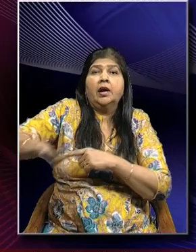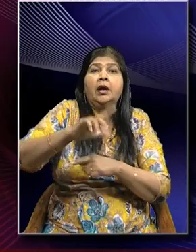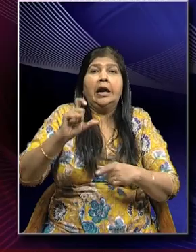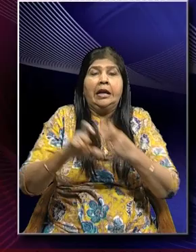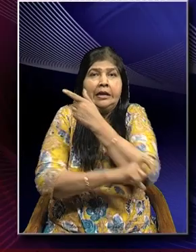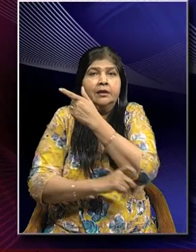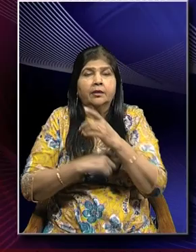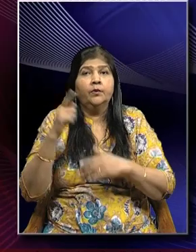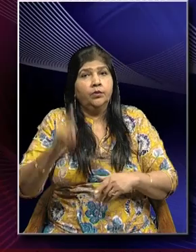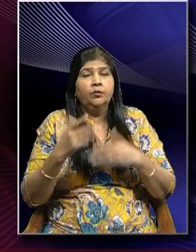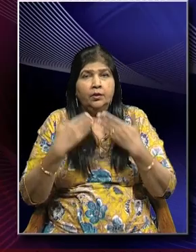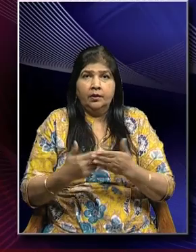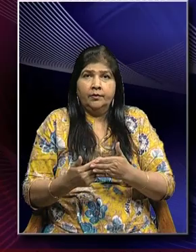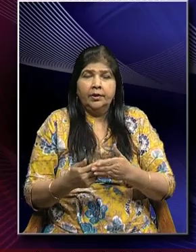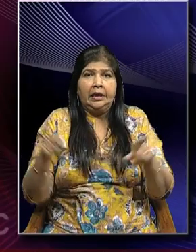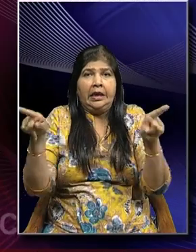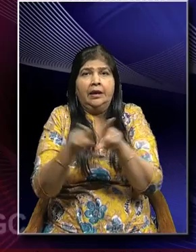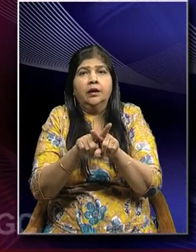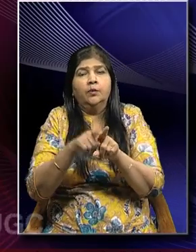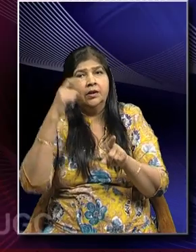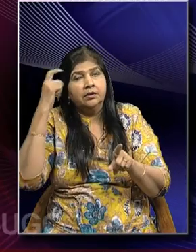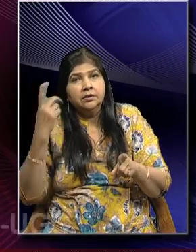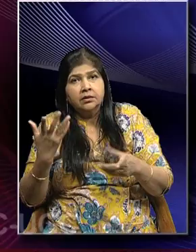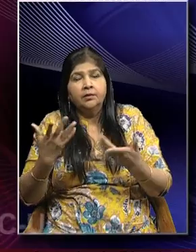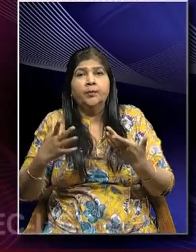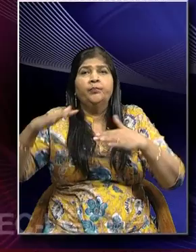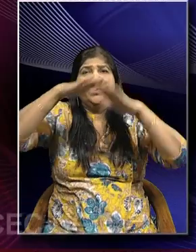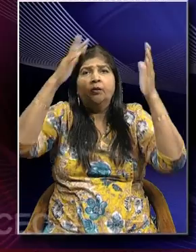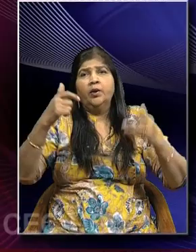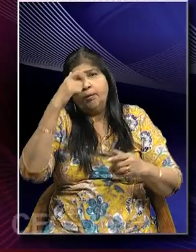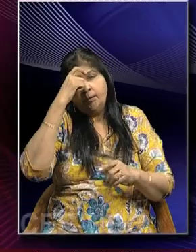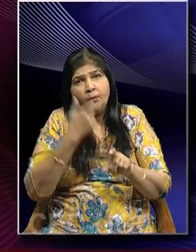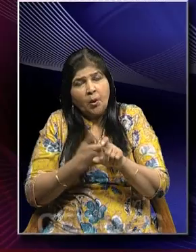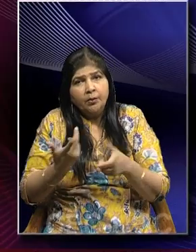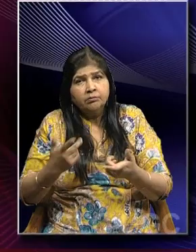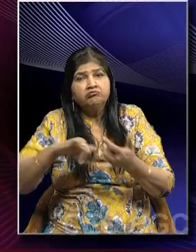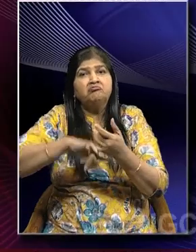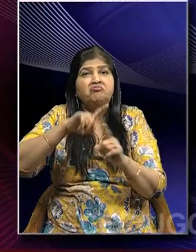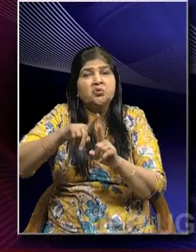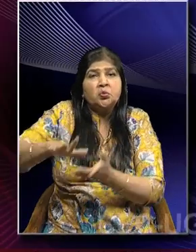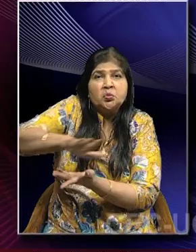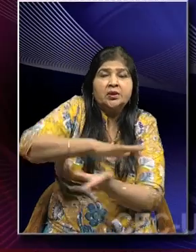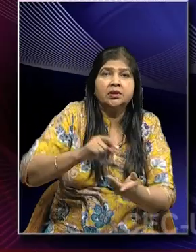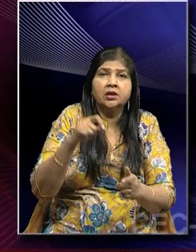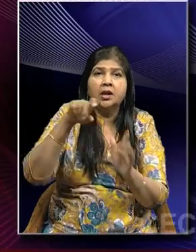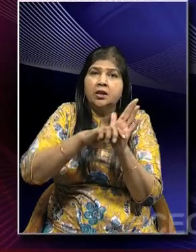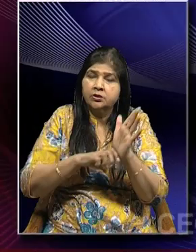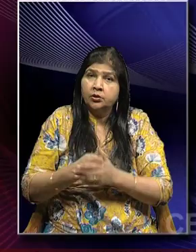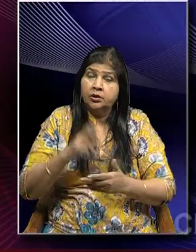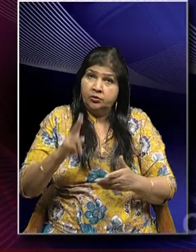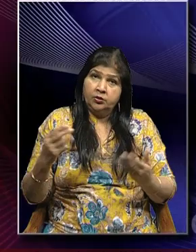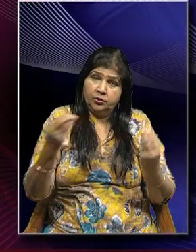where they do have equal concerns about the environmental problems, the social issues, and also they should